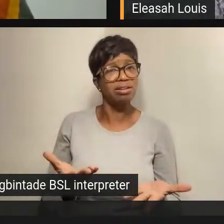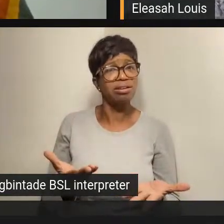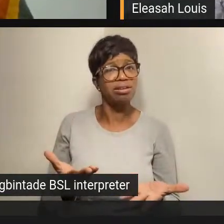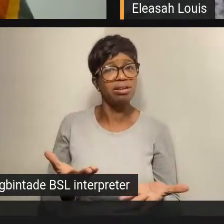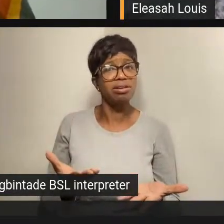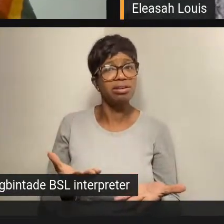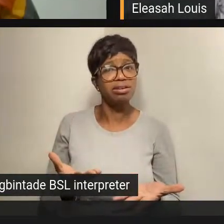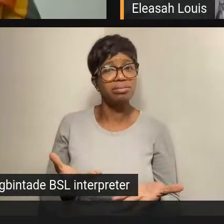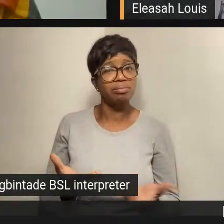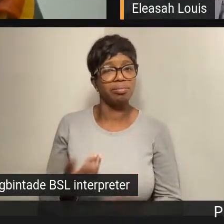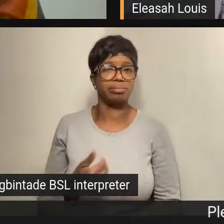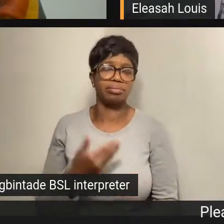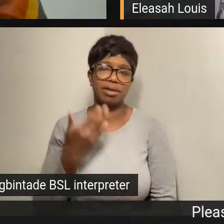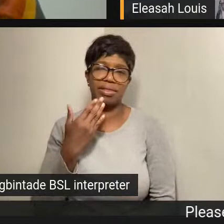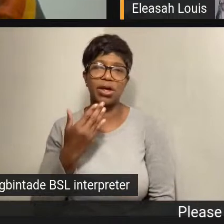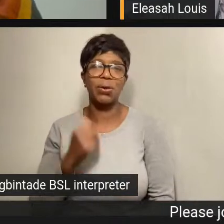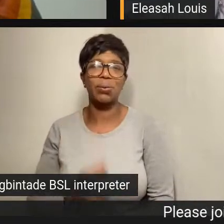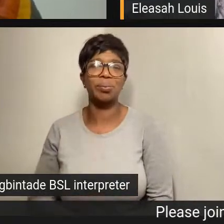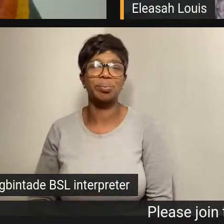Thank you.